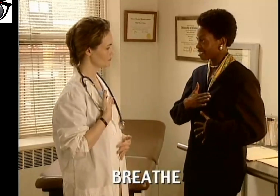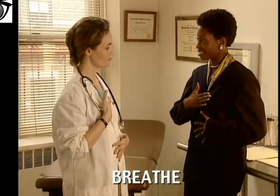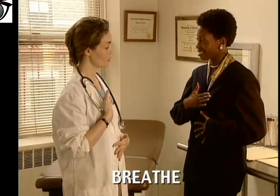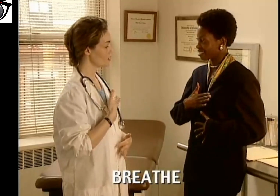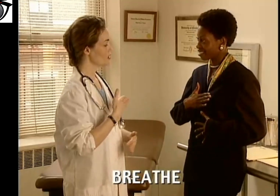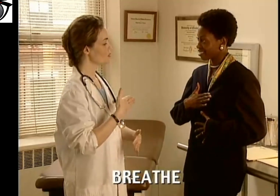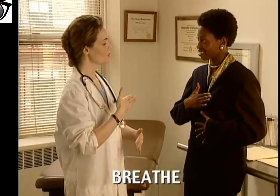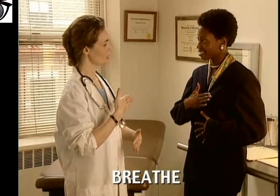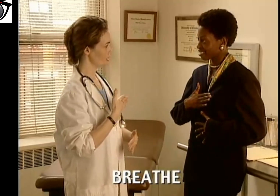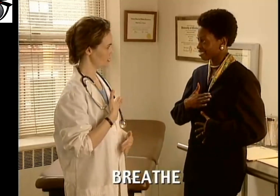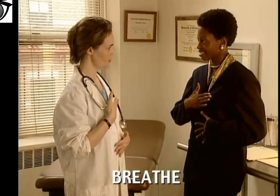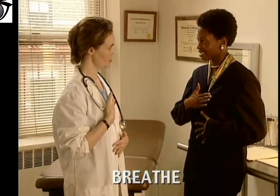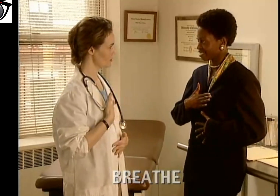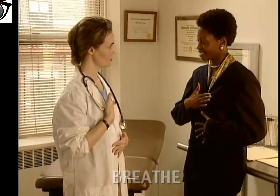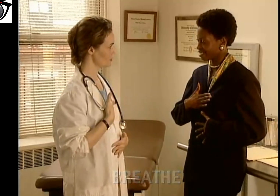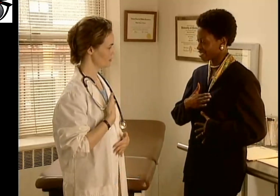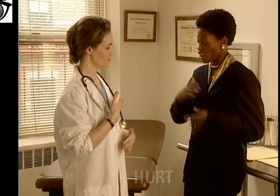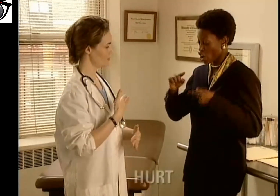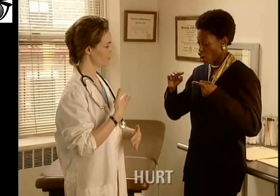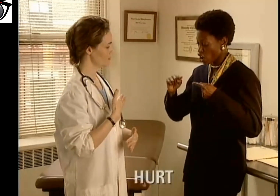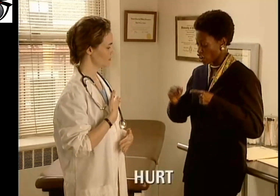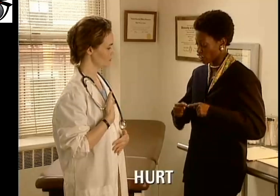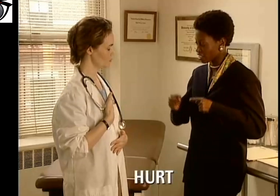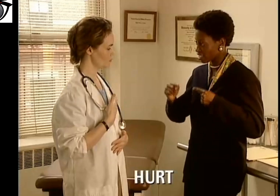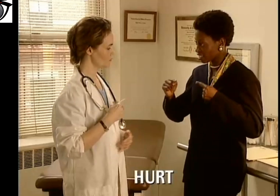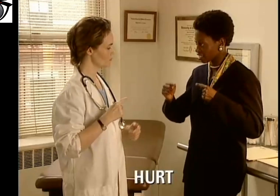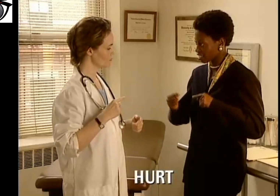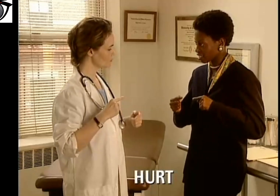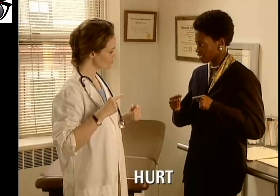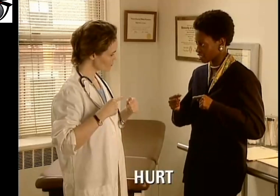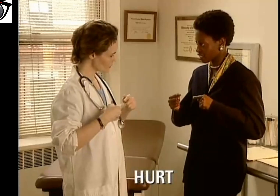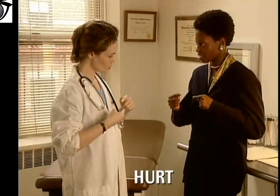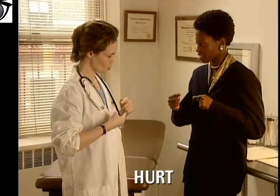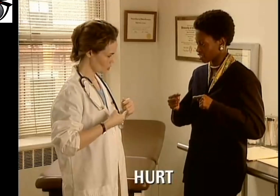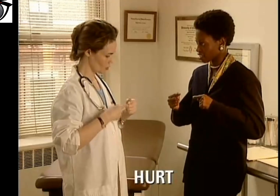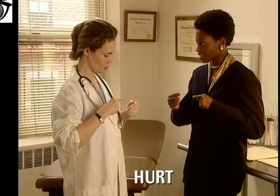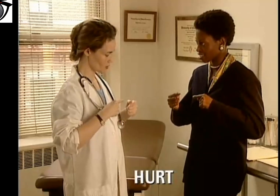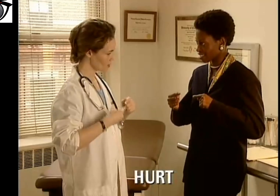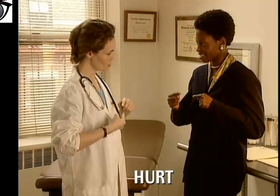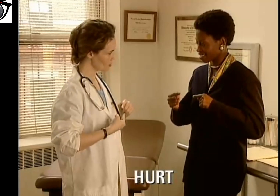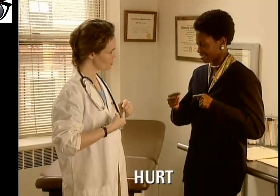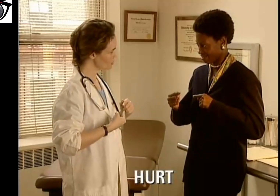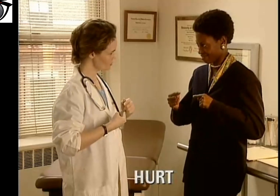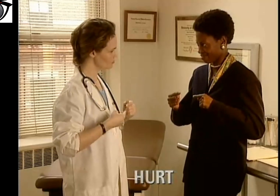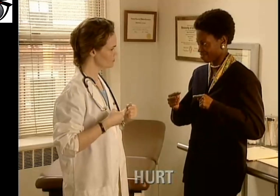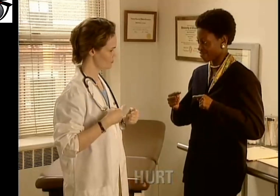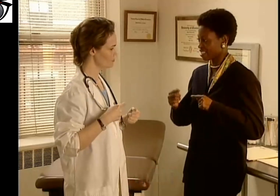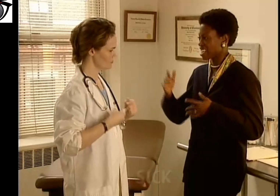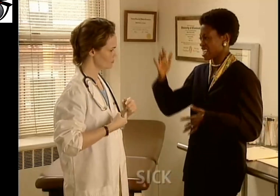Breathe. Breathe. Hurt. Hurt.